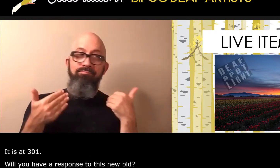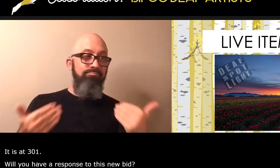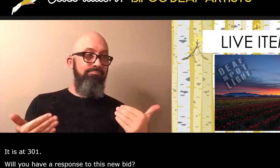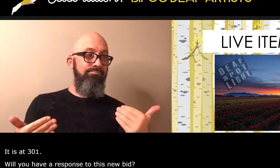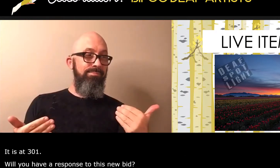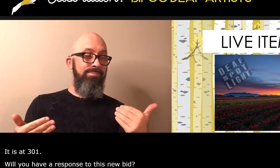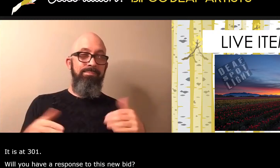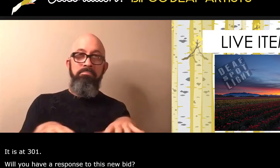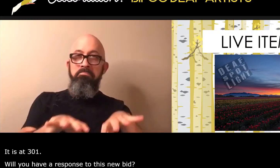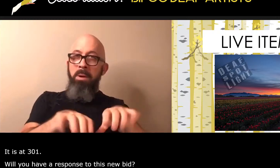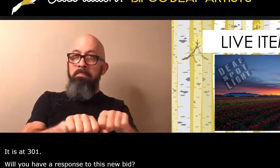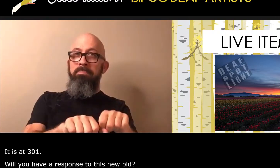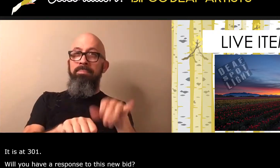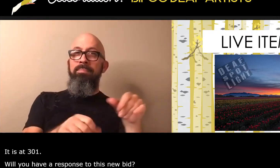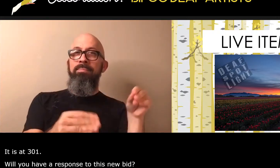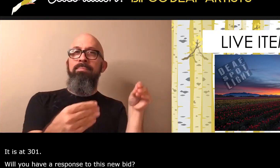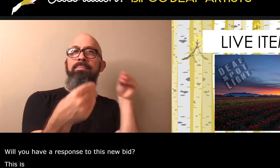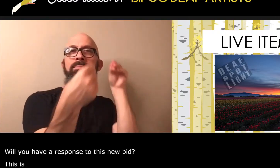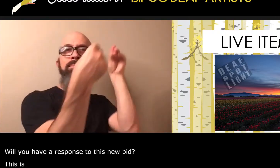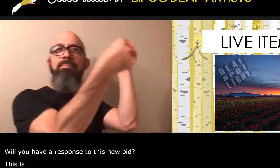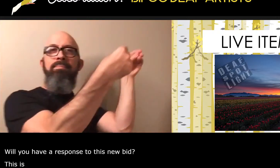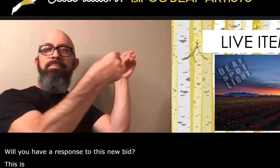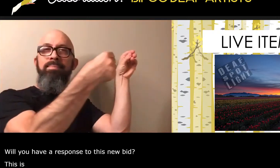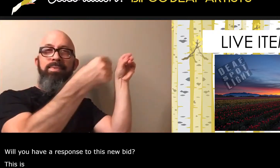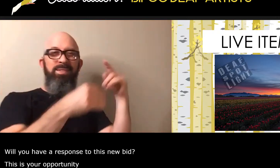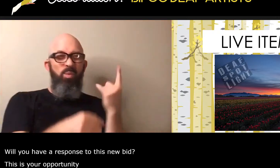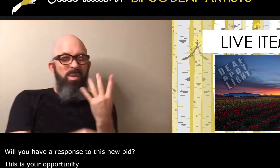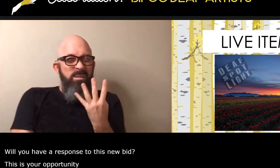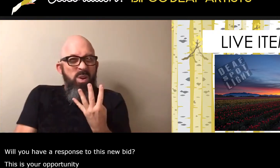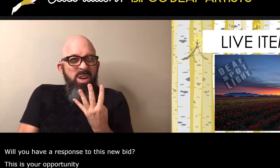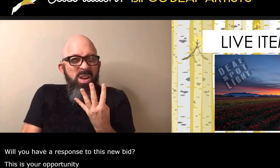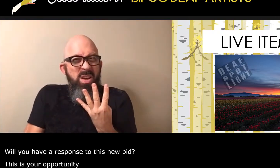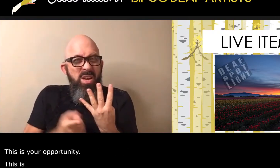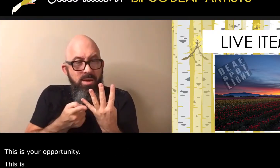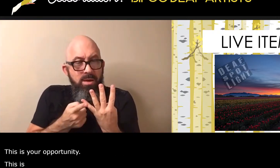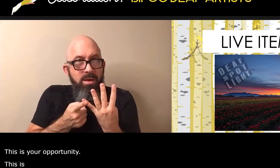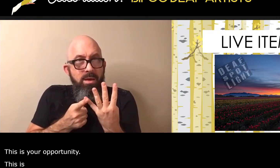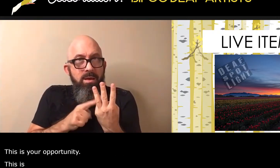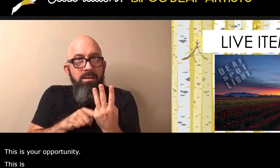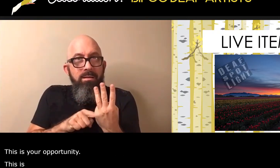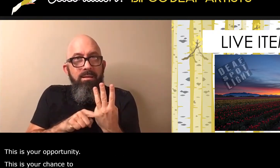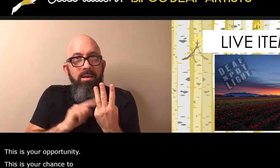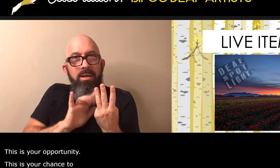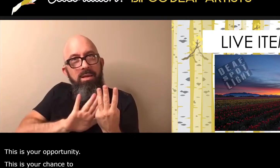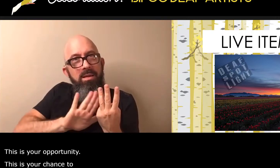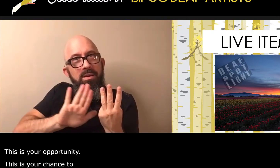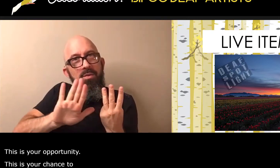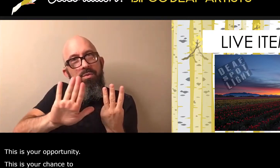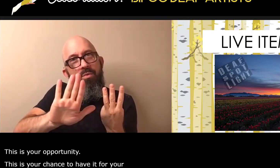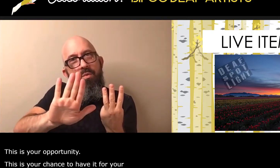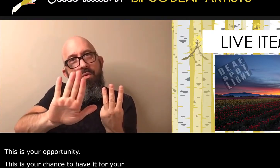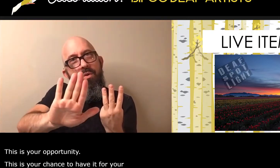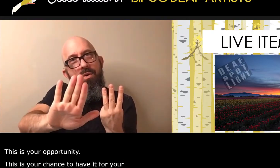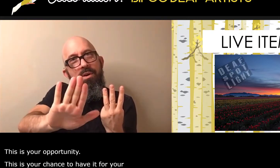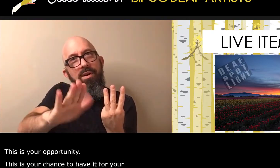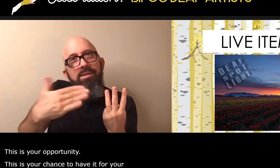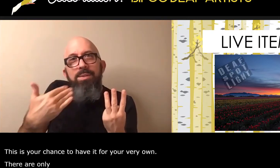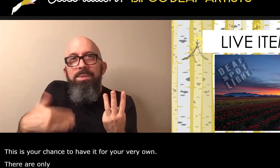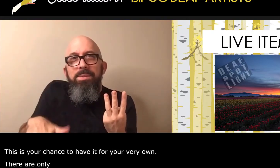This is your opportunity. This is your chance to have it for your very own. There are only 4 in the